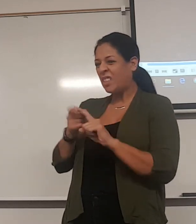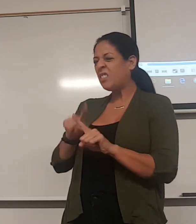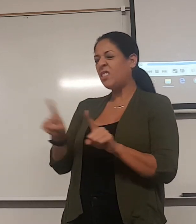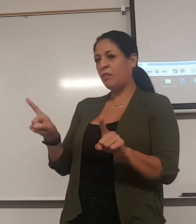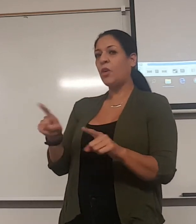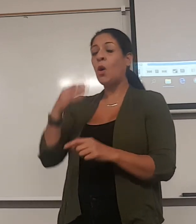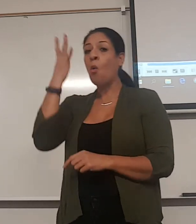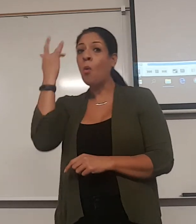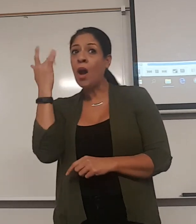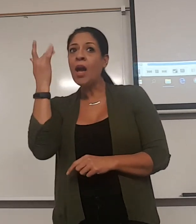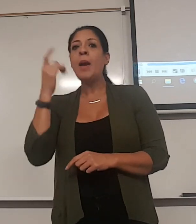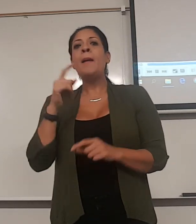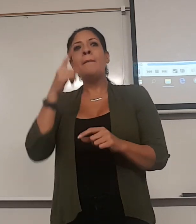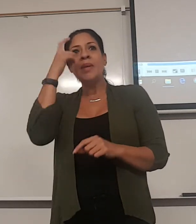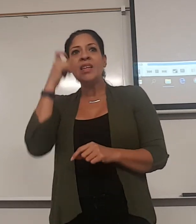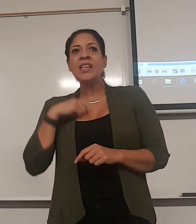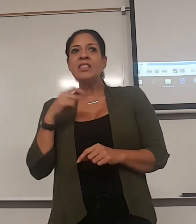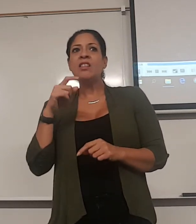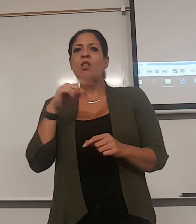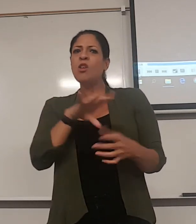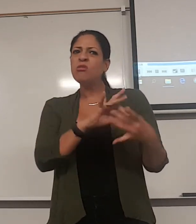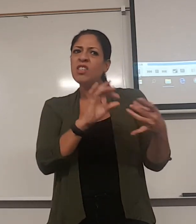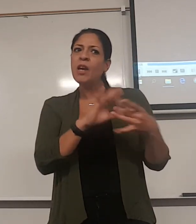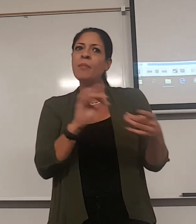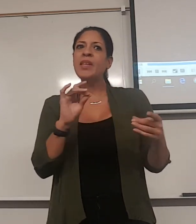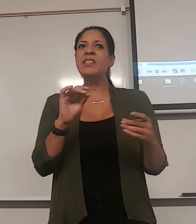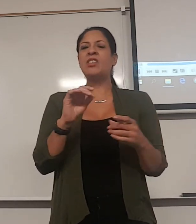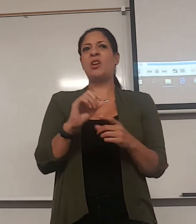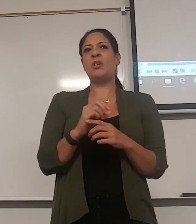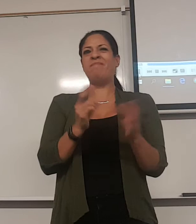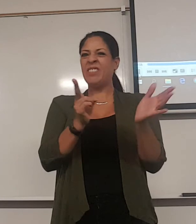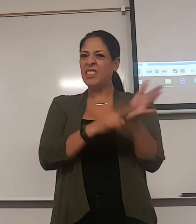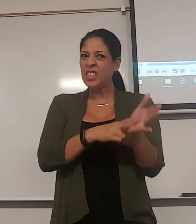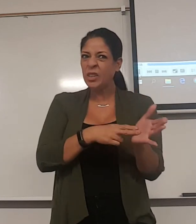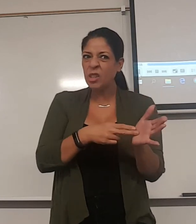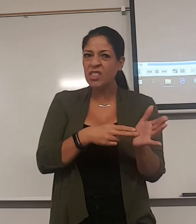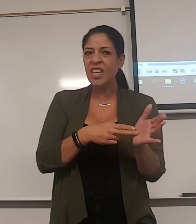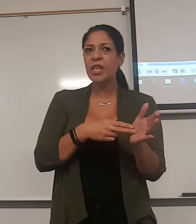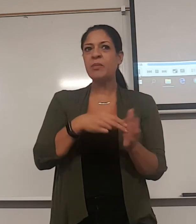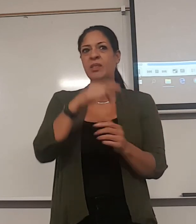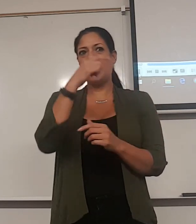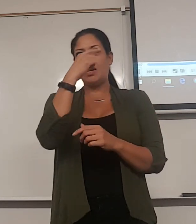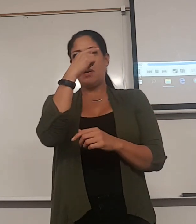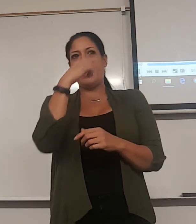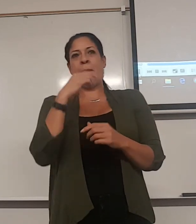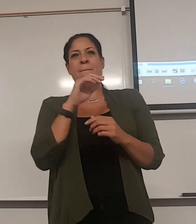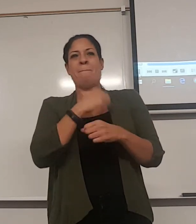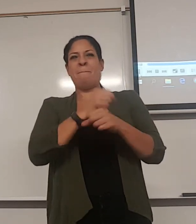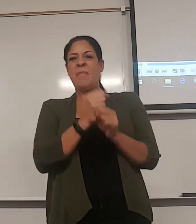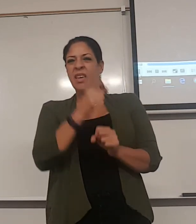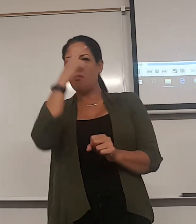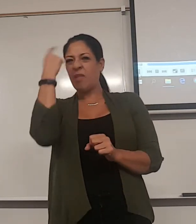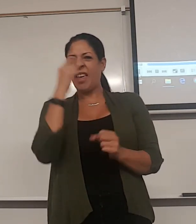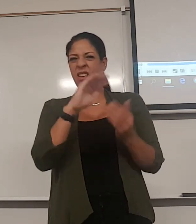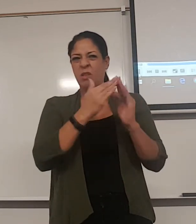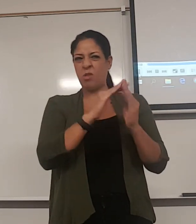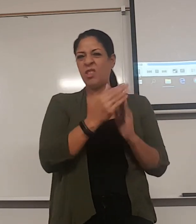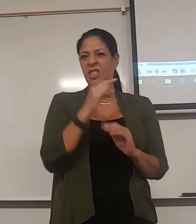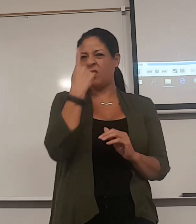topics might reflect stereotypes that makes the Black community look bad. When someone asks you a